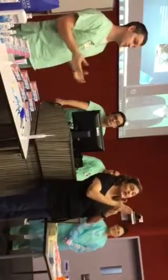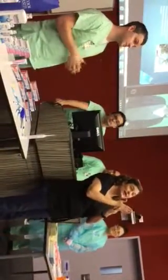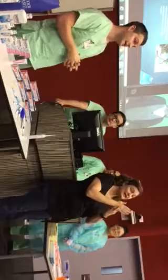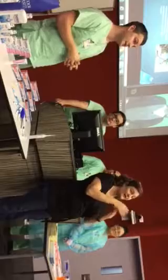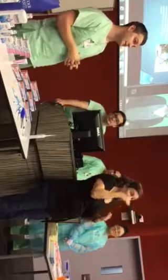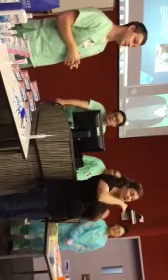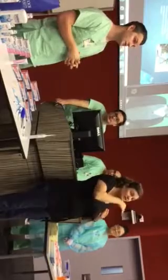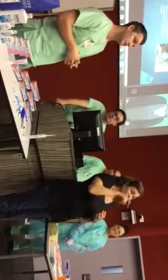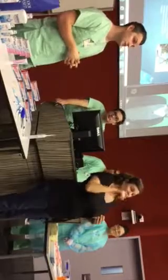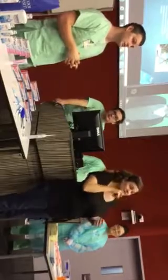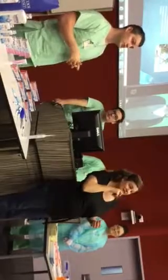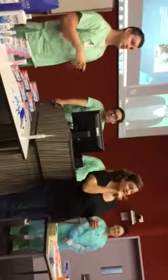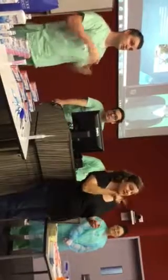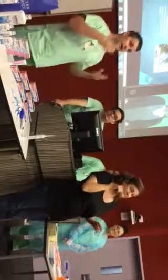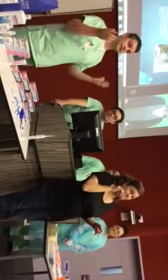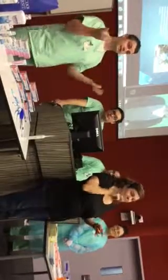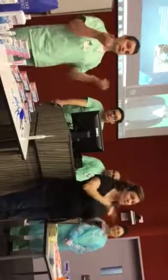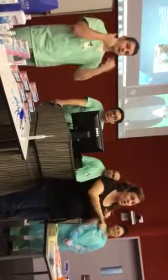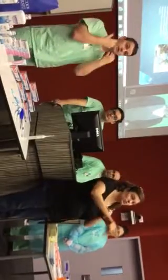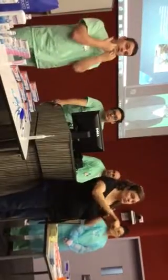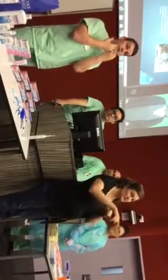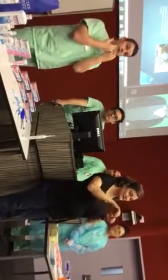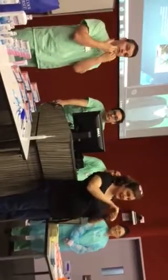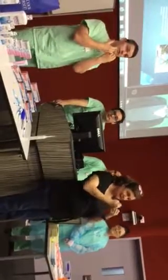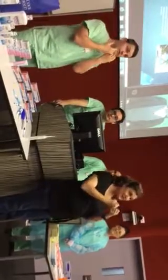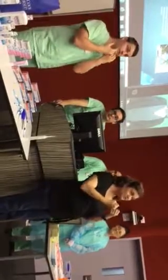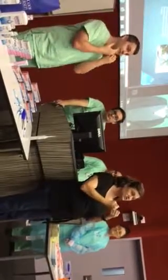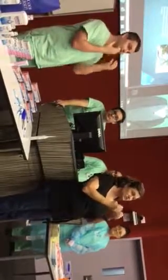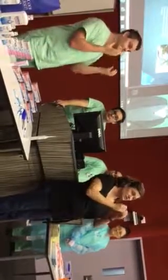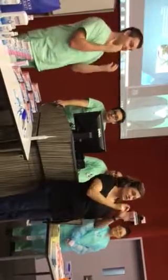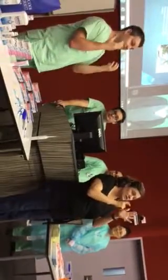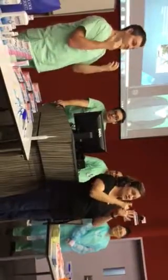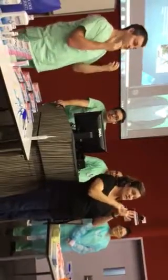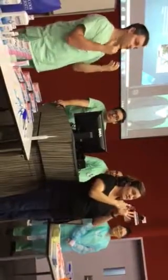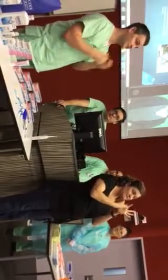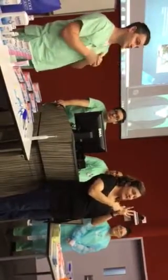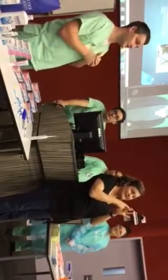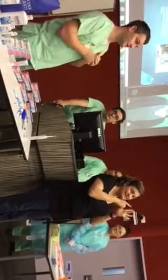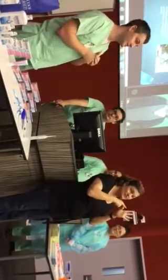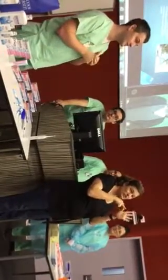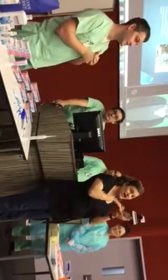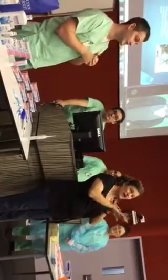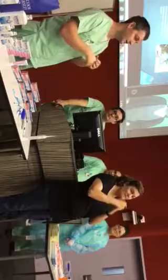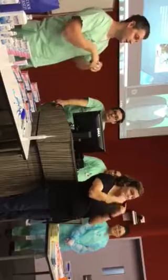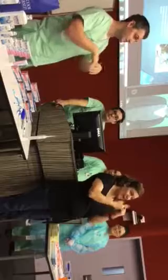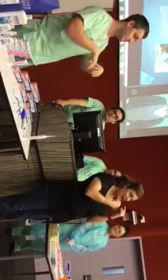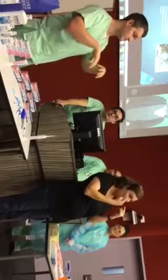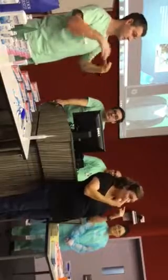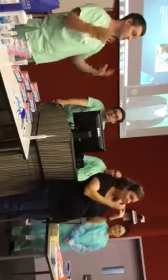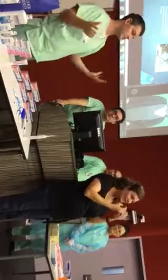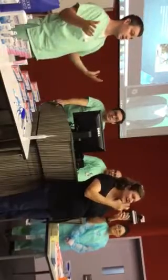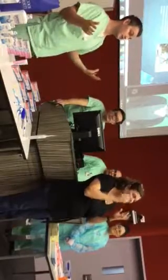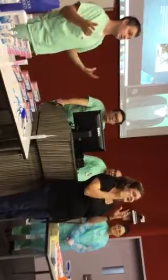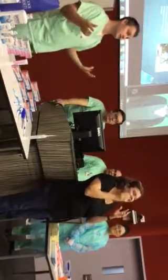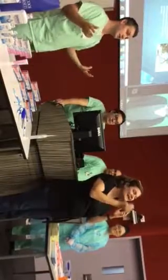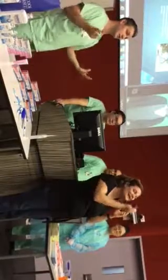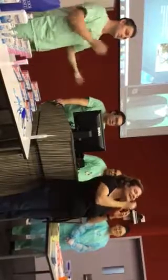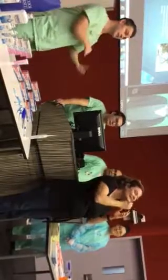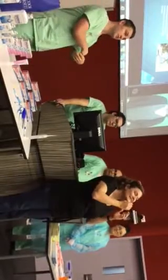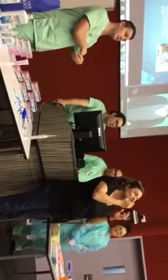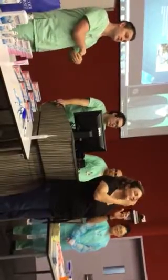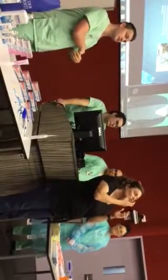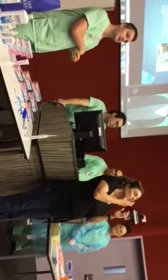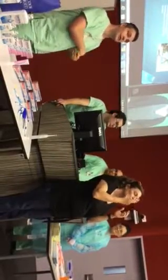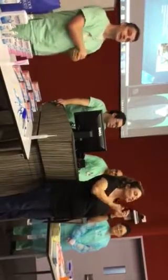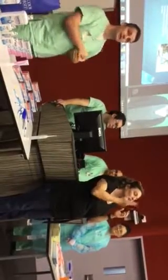do the most damage. So bacteria that are in our mouth, they eat the sugar that we eat, and then they produce byproducts, and